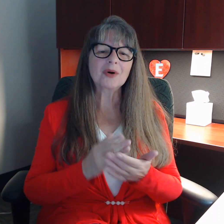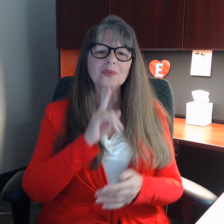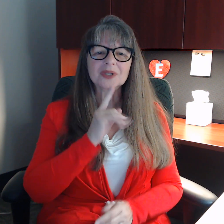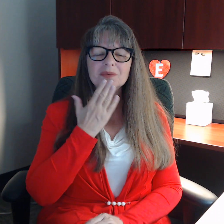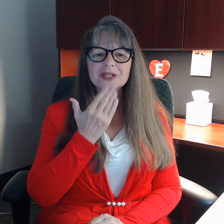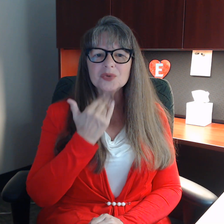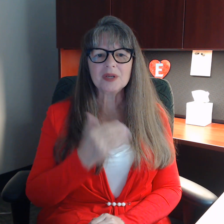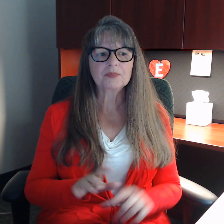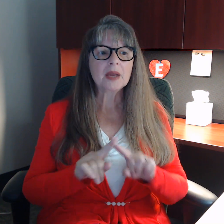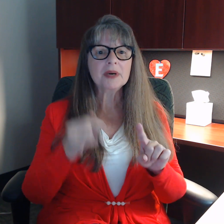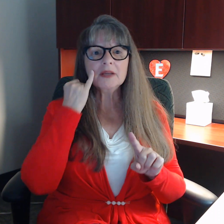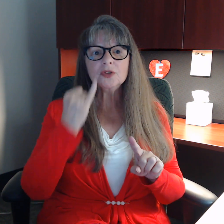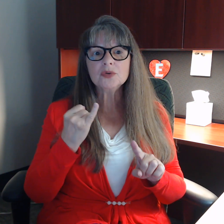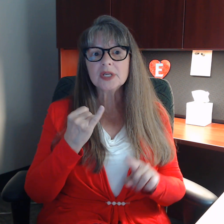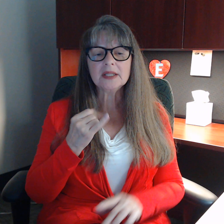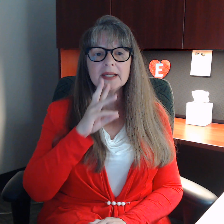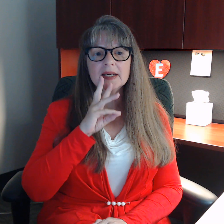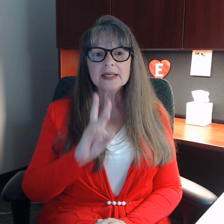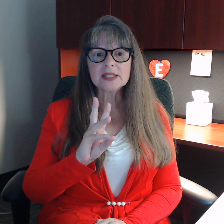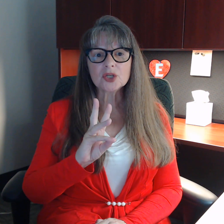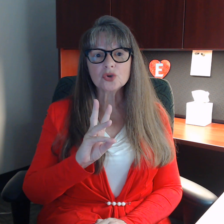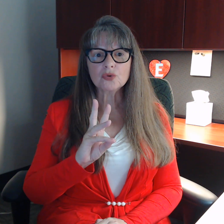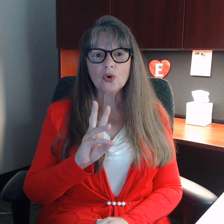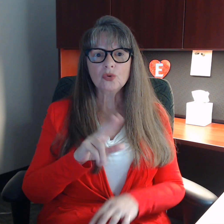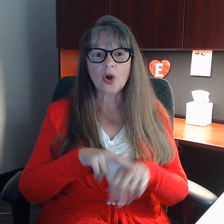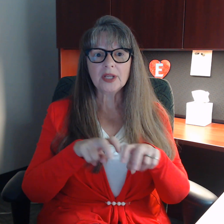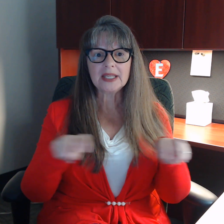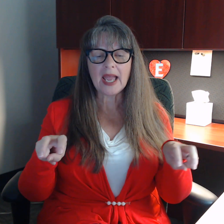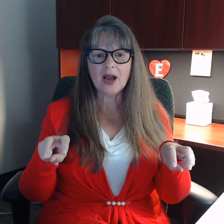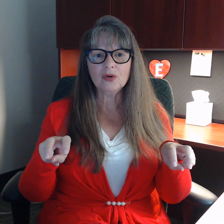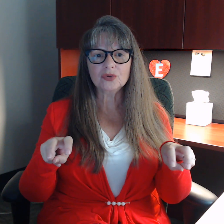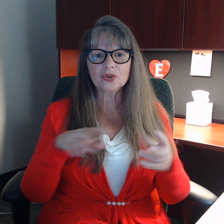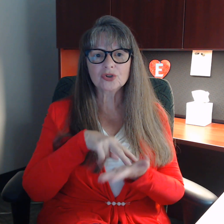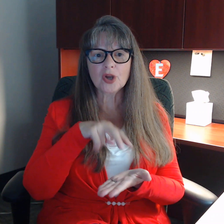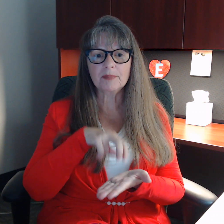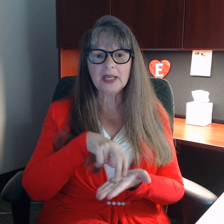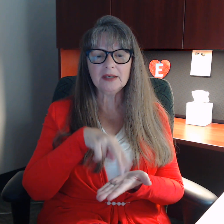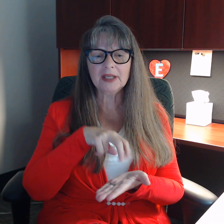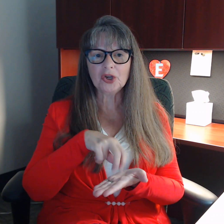really, really sweet. But if you see like a 6-year-old on a couch jumping,